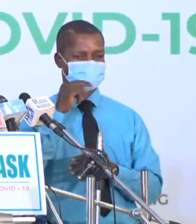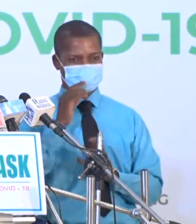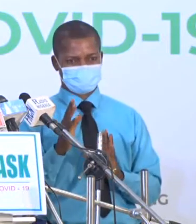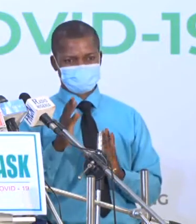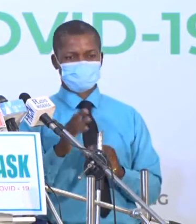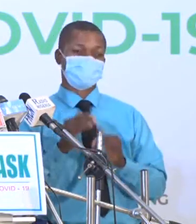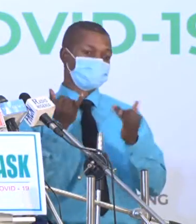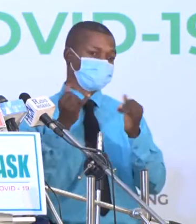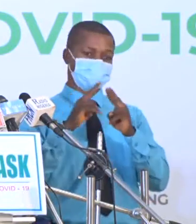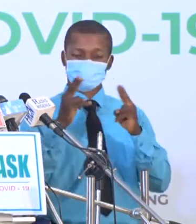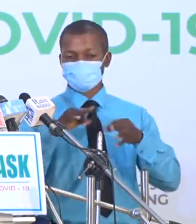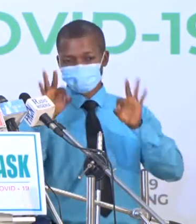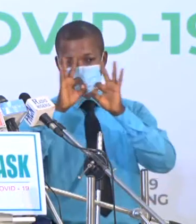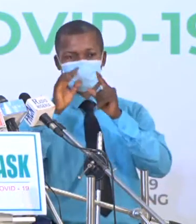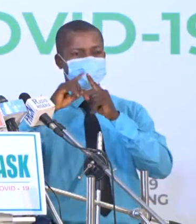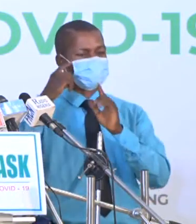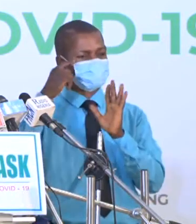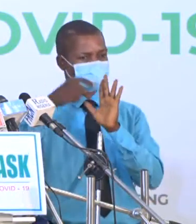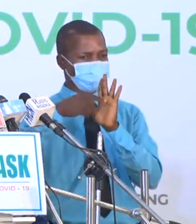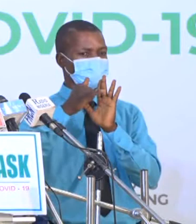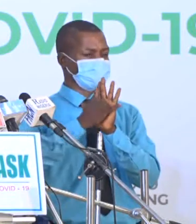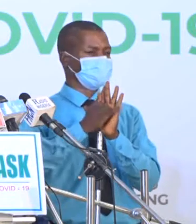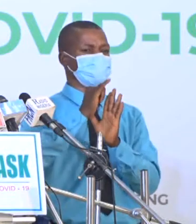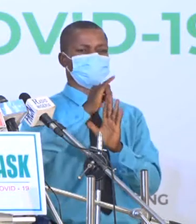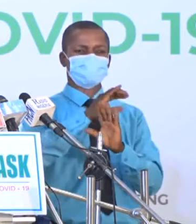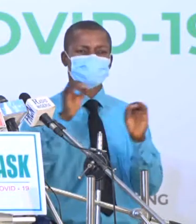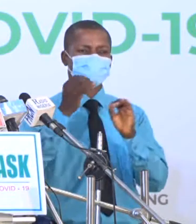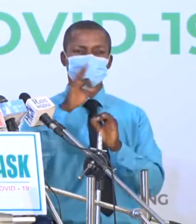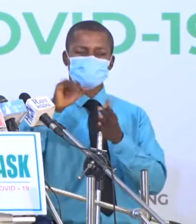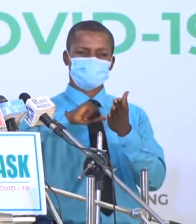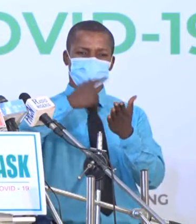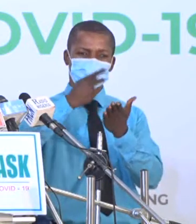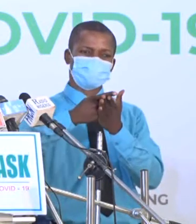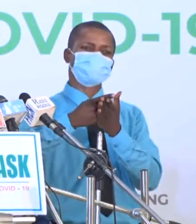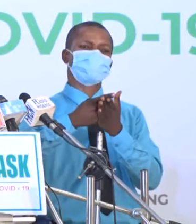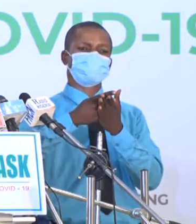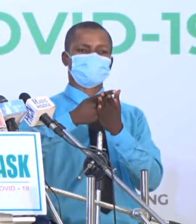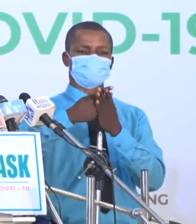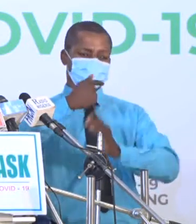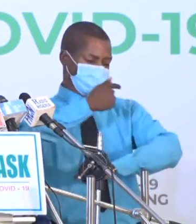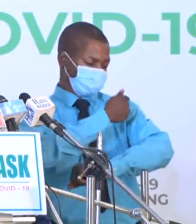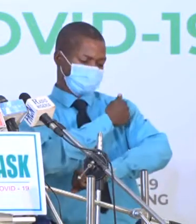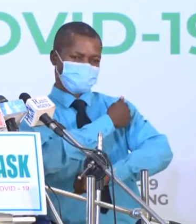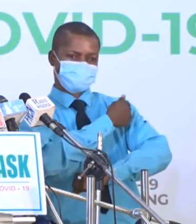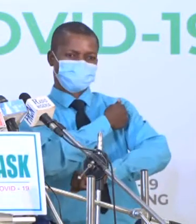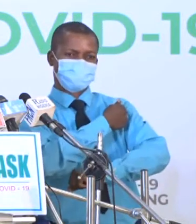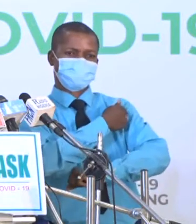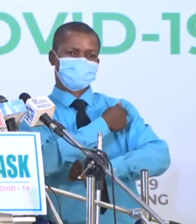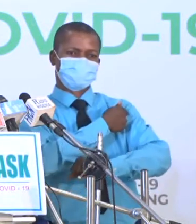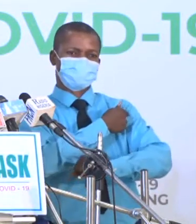It is important to note that none of the approved brands of COVID-19 vaccine is